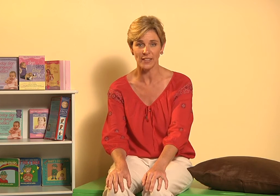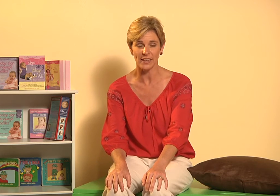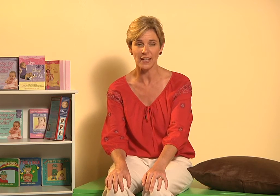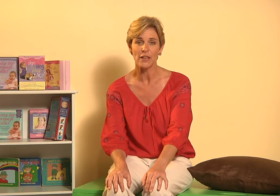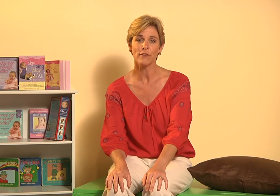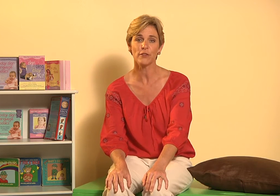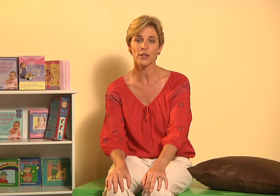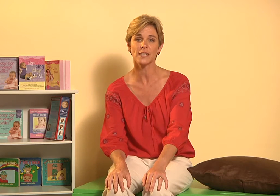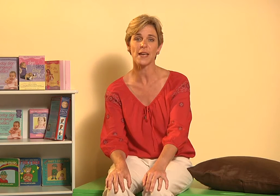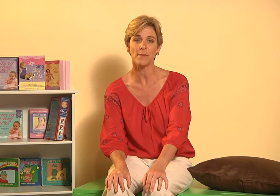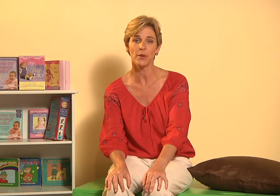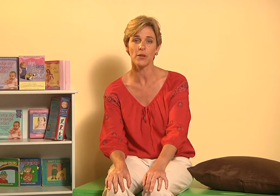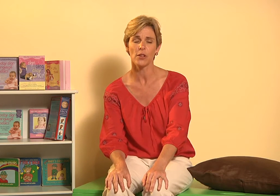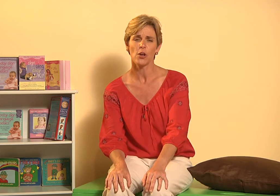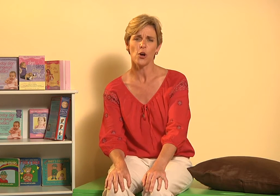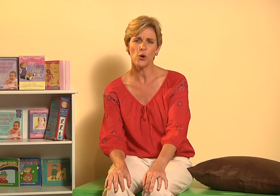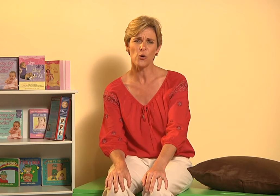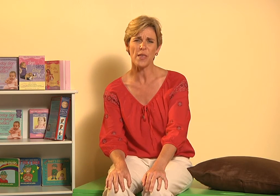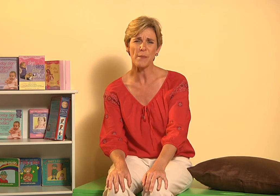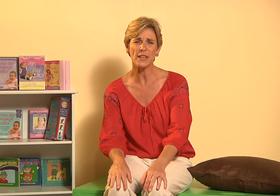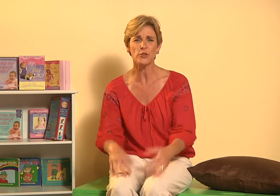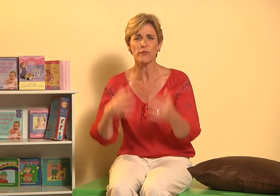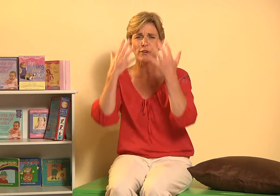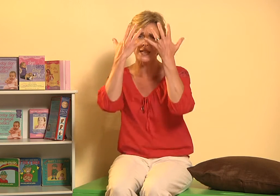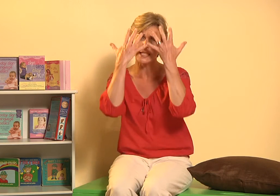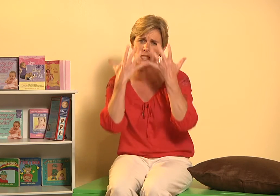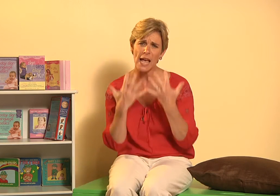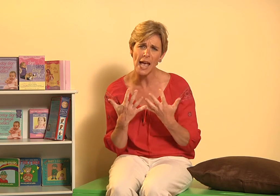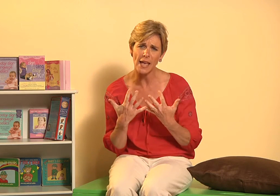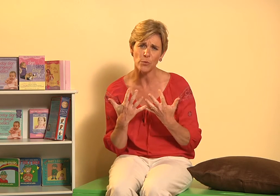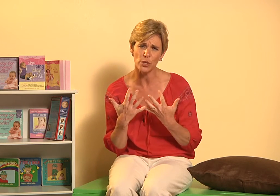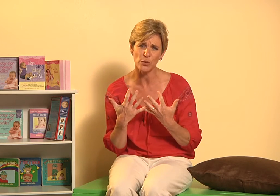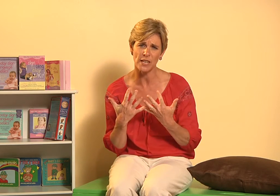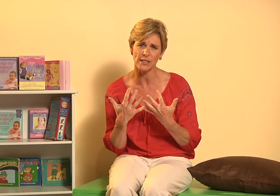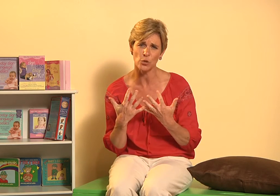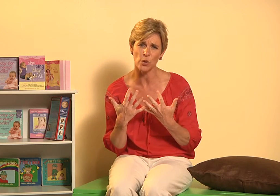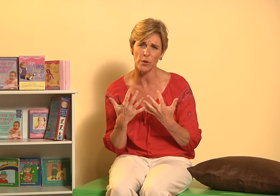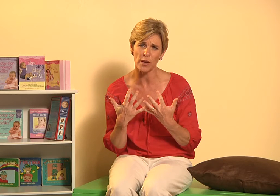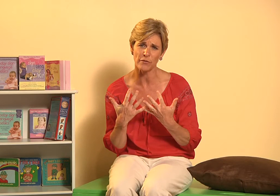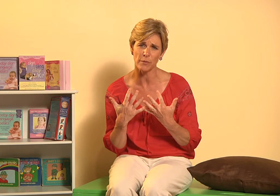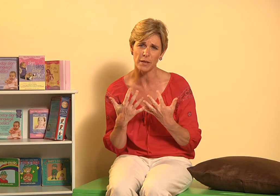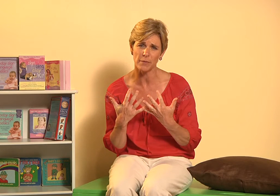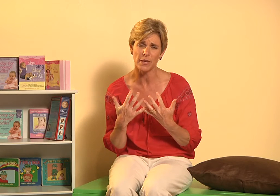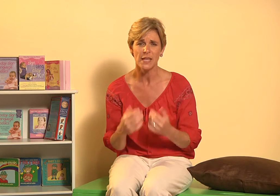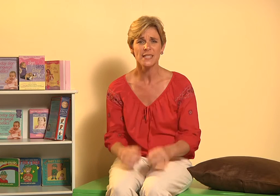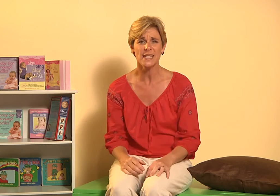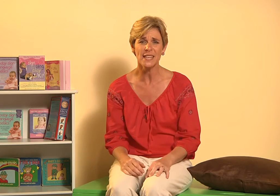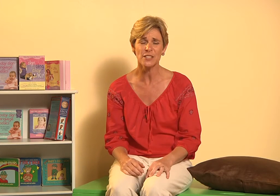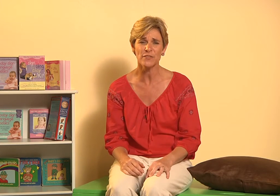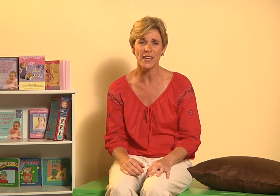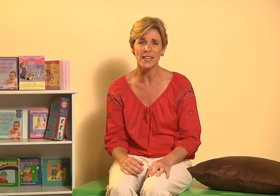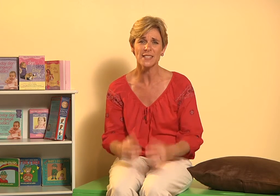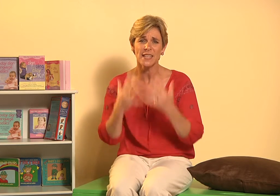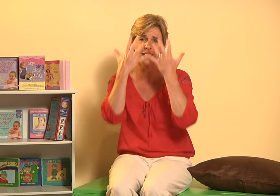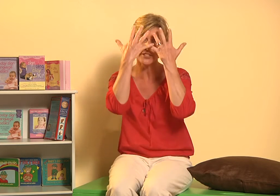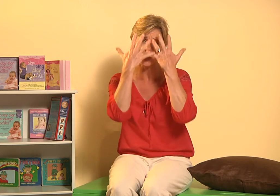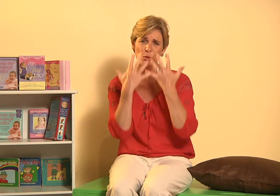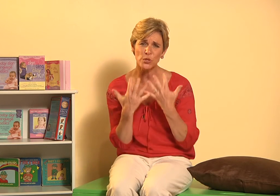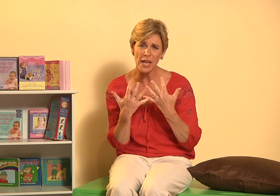feeling. For example, "Oh, that makes your friend sad when you take the toy away from him. See his face? He's so